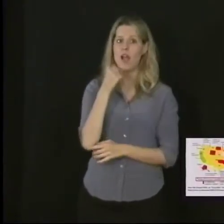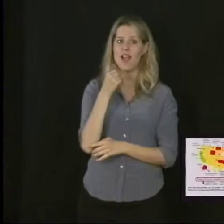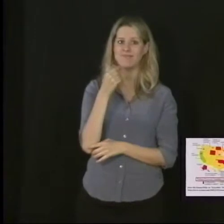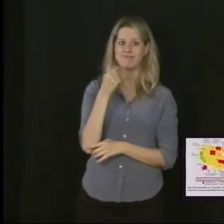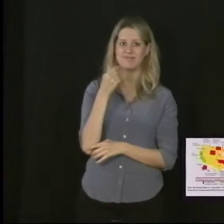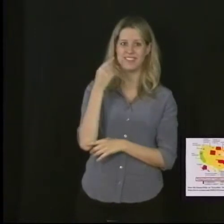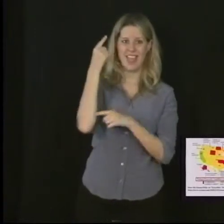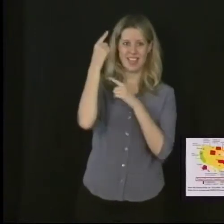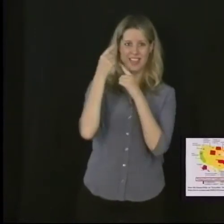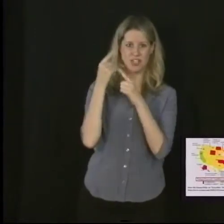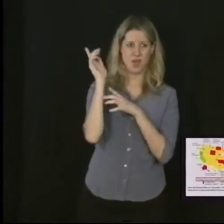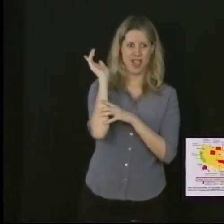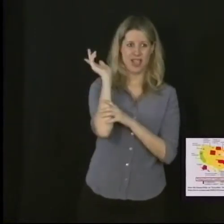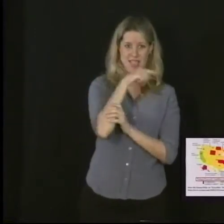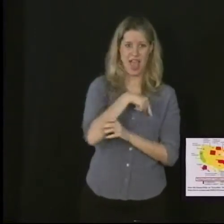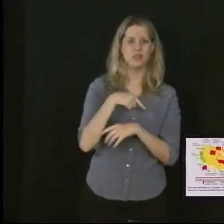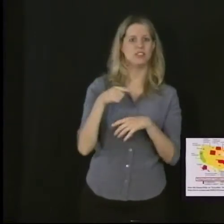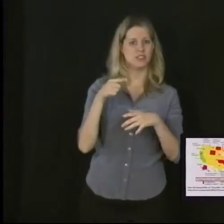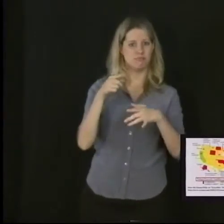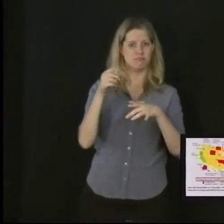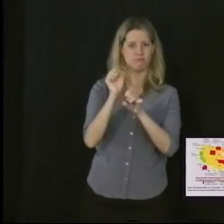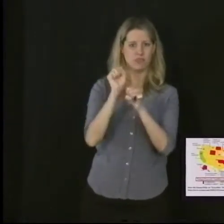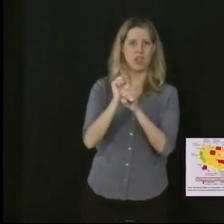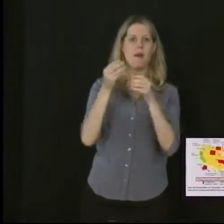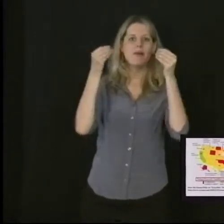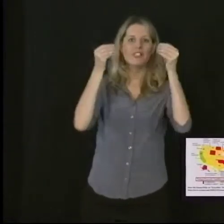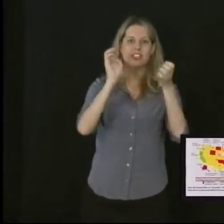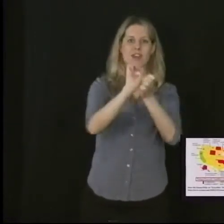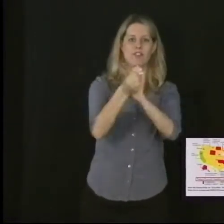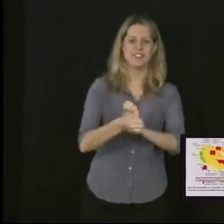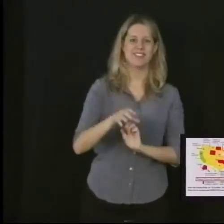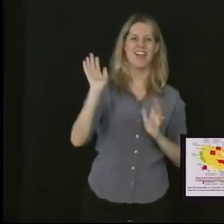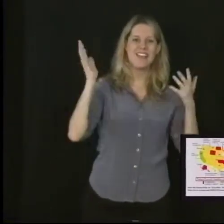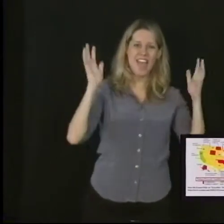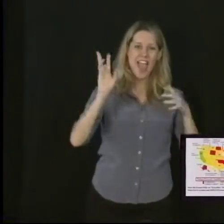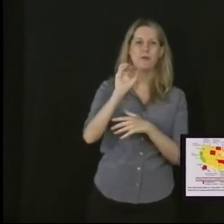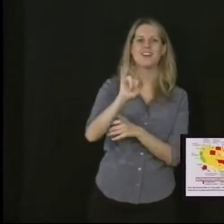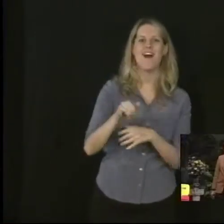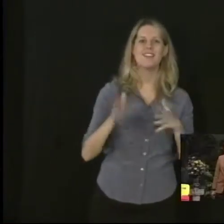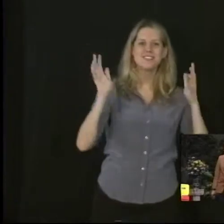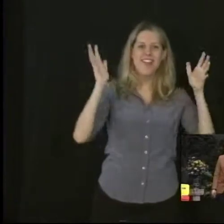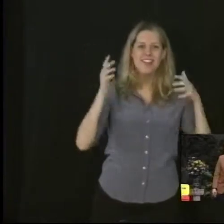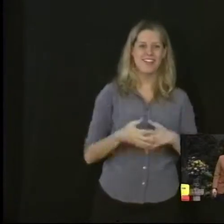lousy job of teaching evolution. Yay, go Wisconsin. All right.